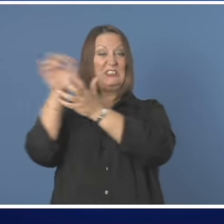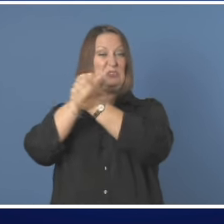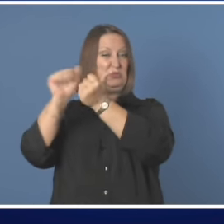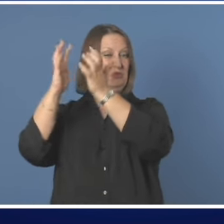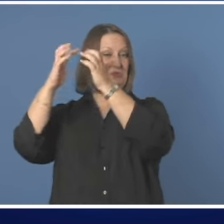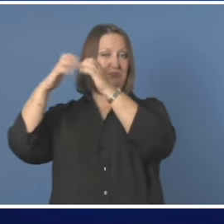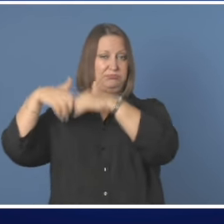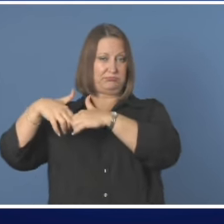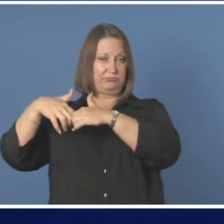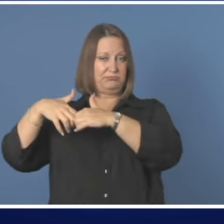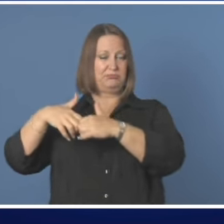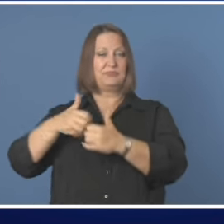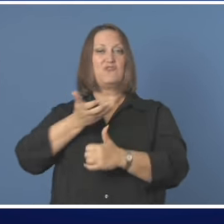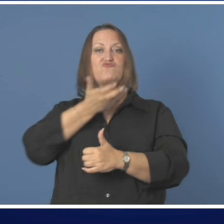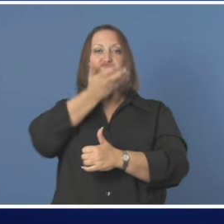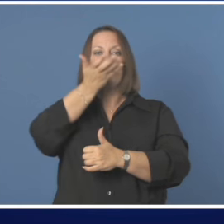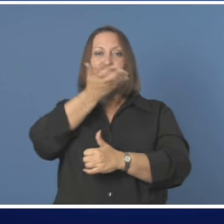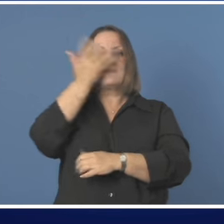Most buildings destroyed.